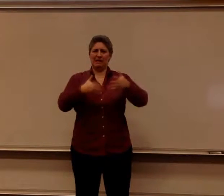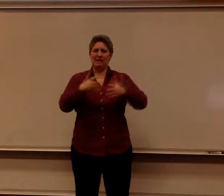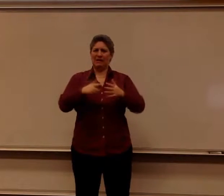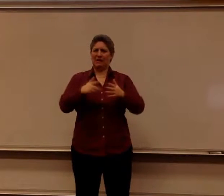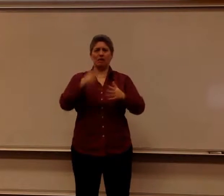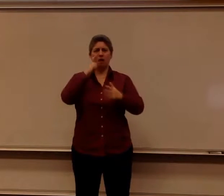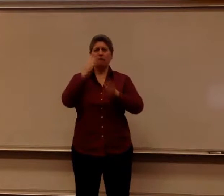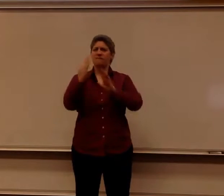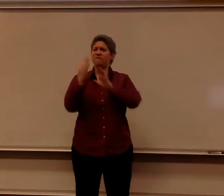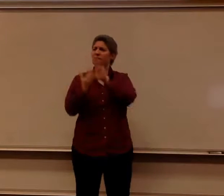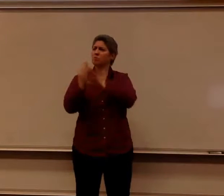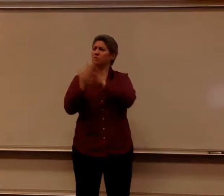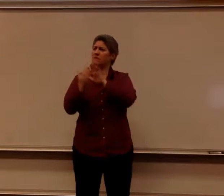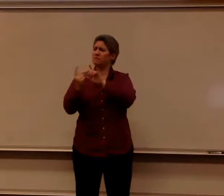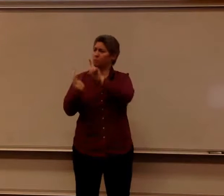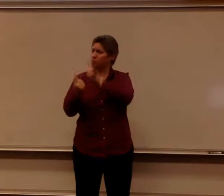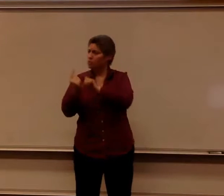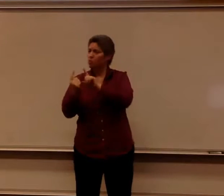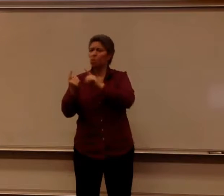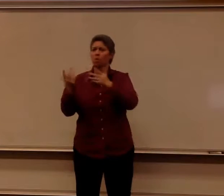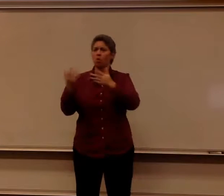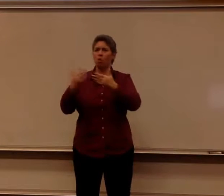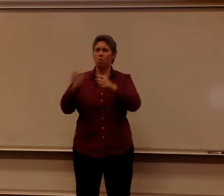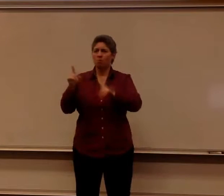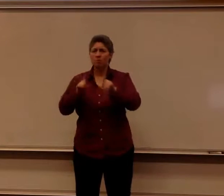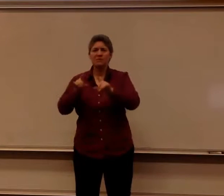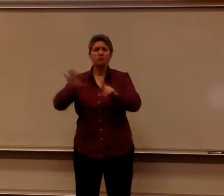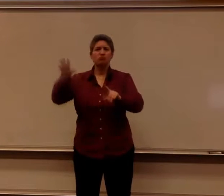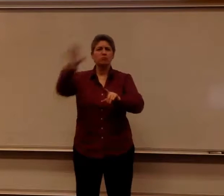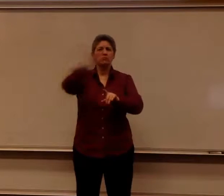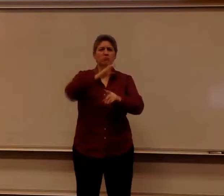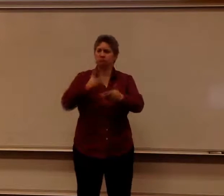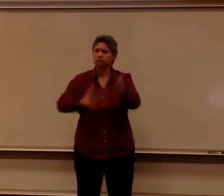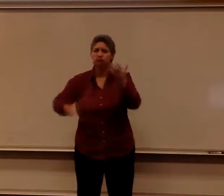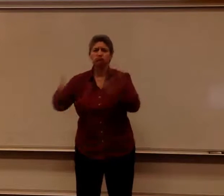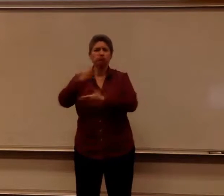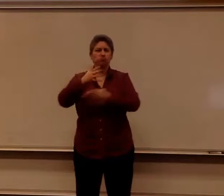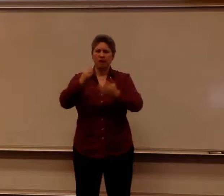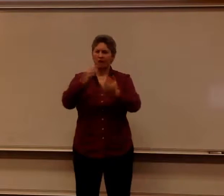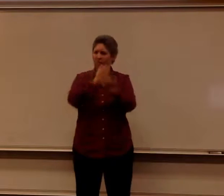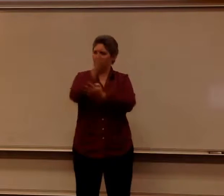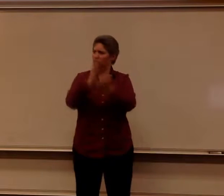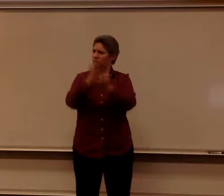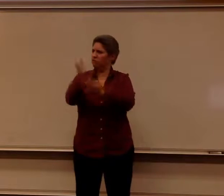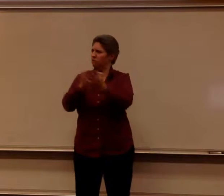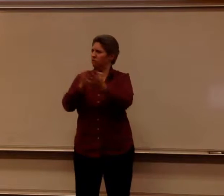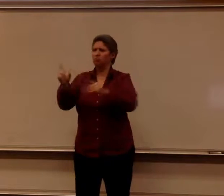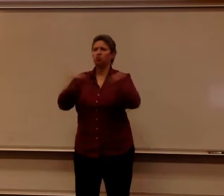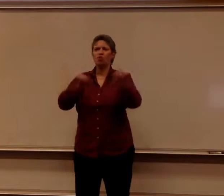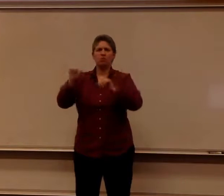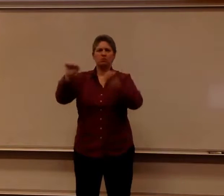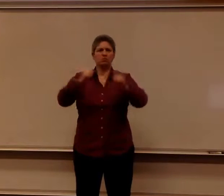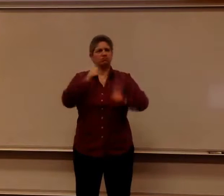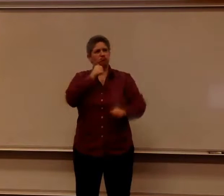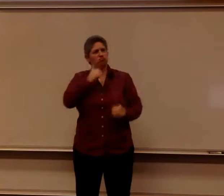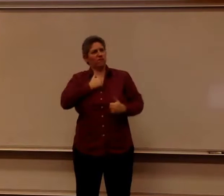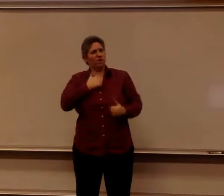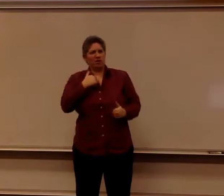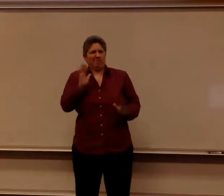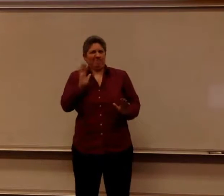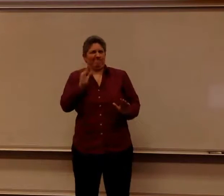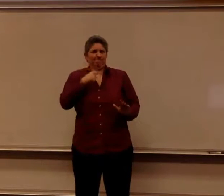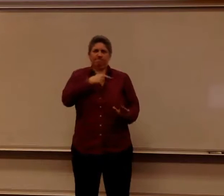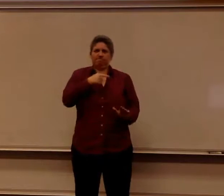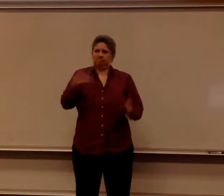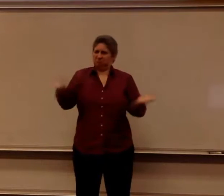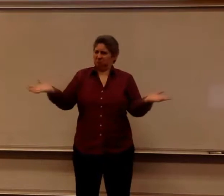So I know there's a lot of people who maybe don't like to use Facebook, and so Facebook is not only way you can communicate, they will be able to contribute face-to-face